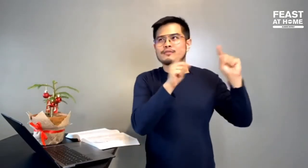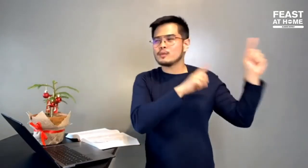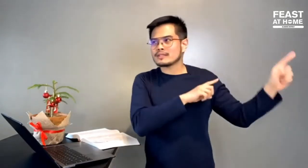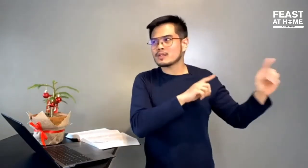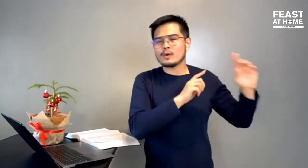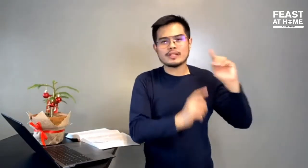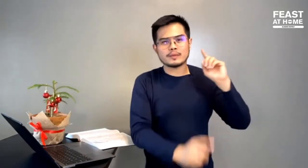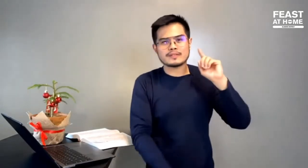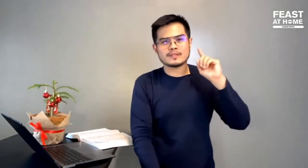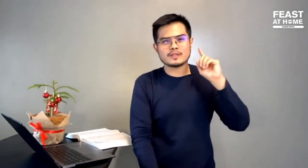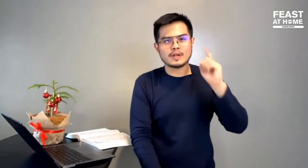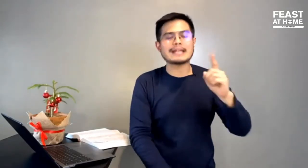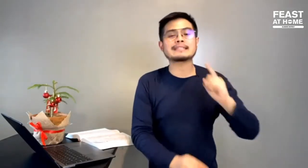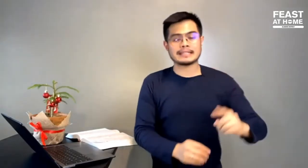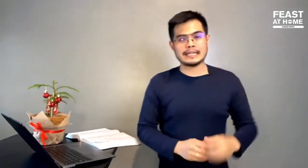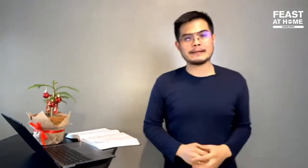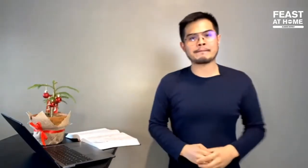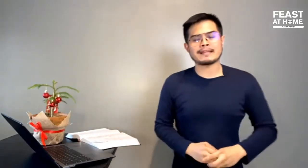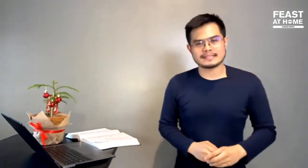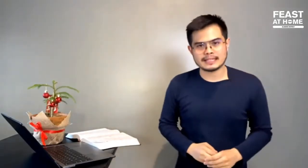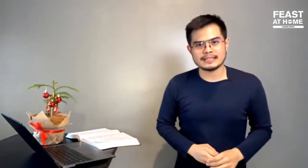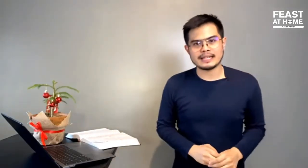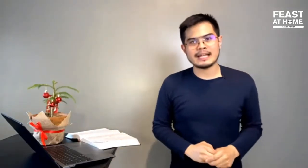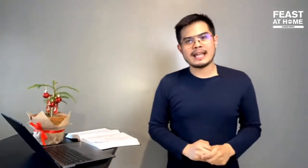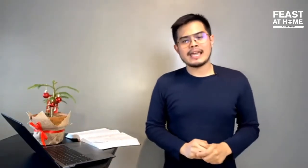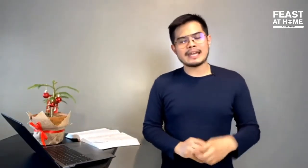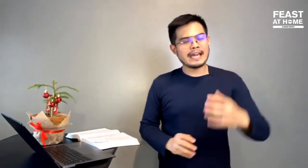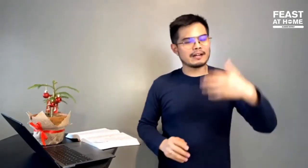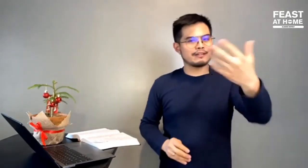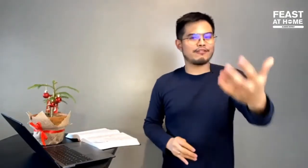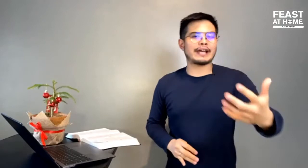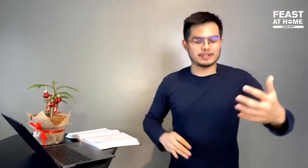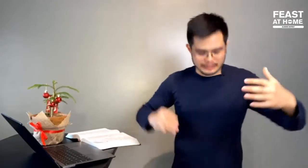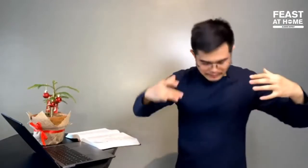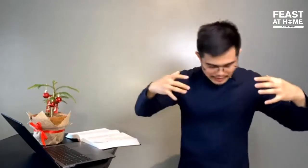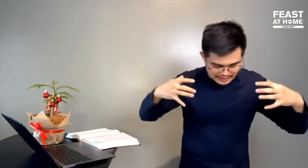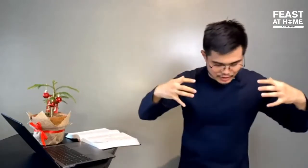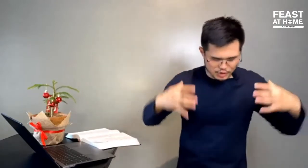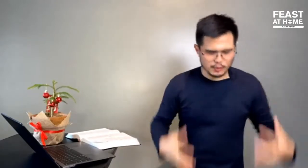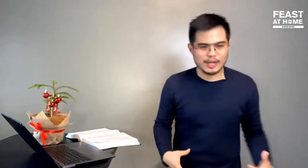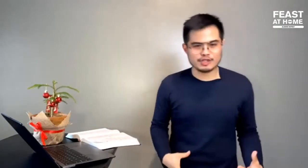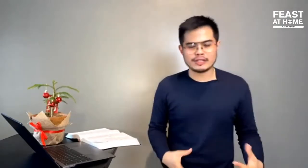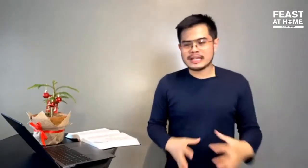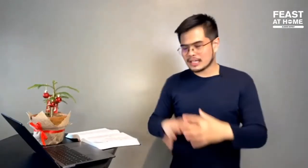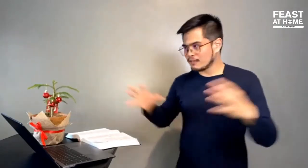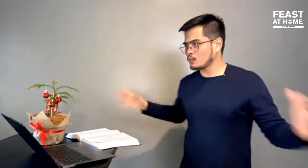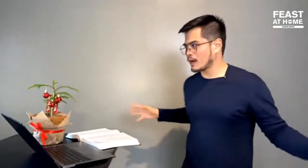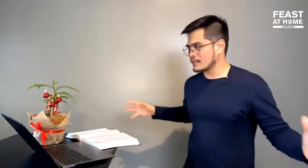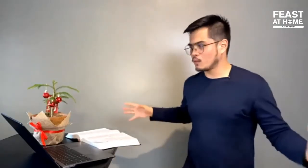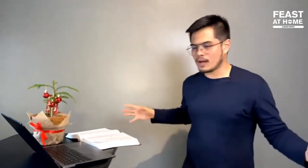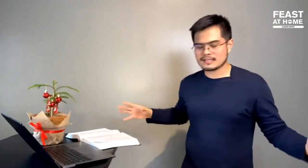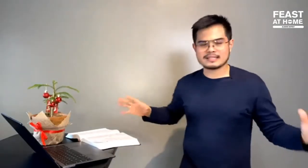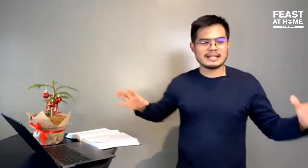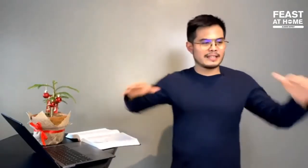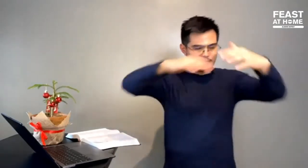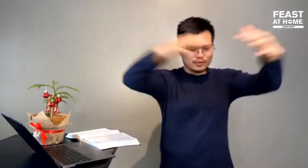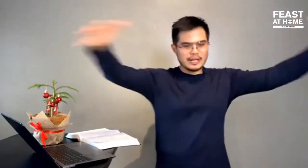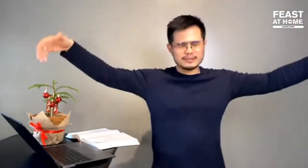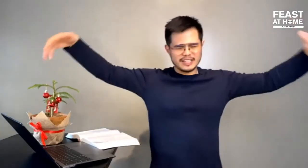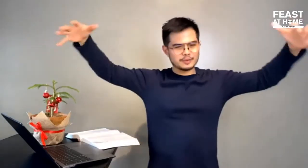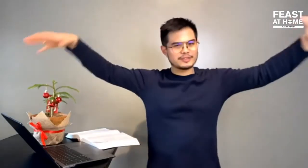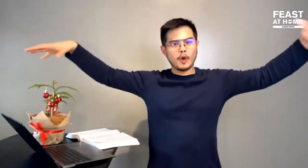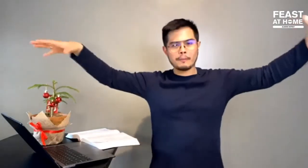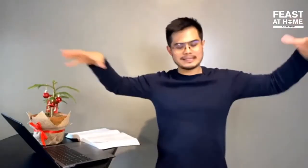I think, a few weeks ago, and it was Christ the King Sunday. And he had a reflection, given his situation, given where he was, that